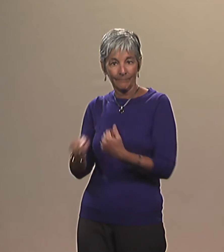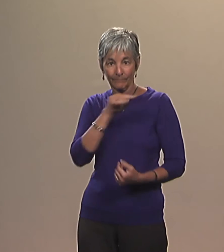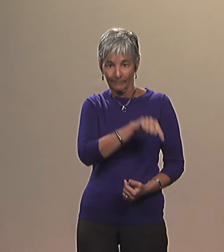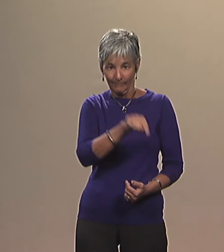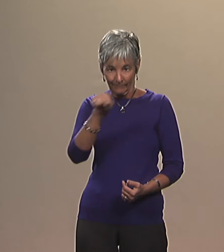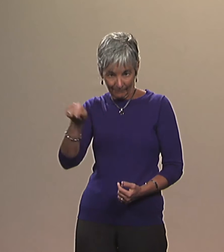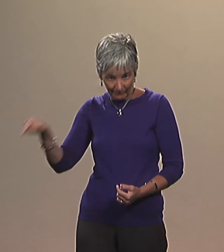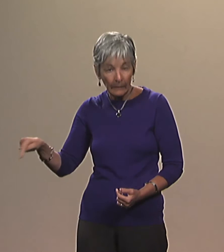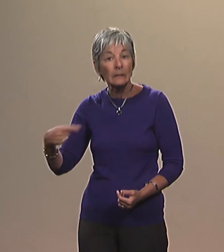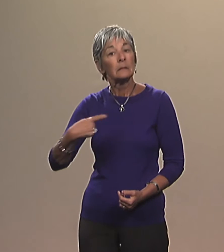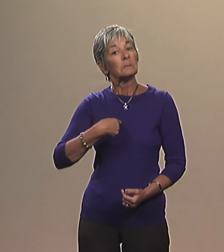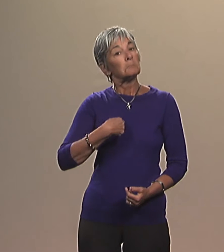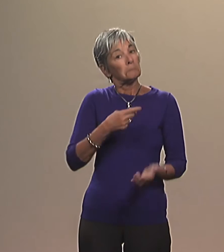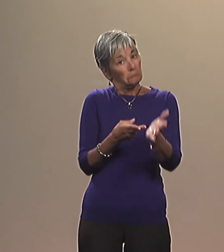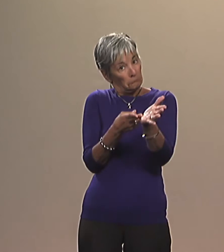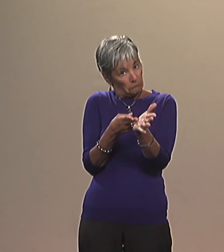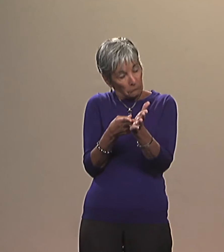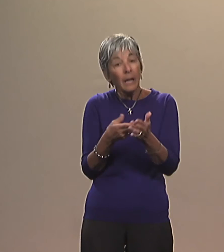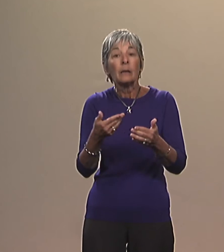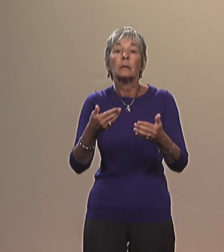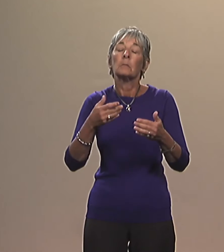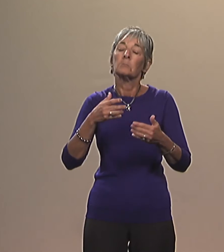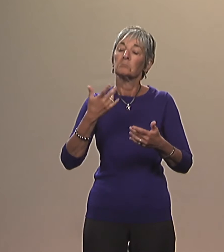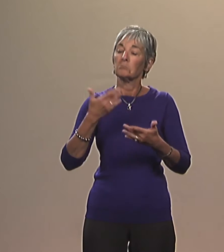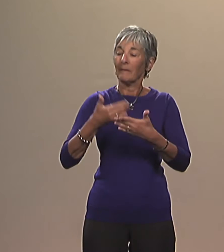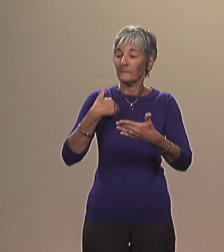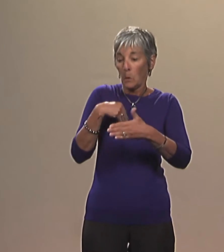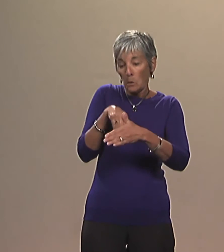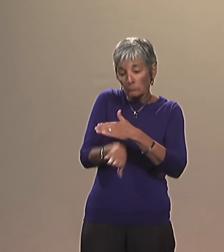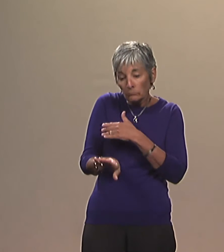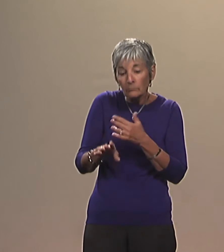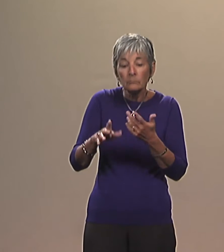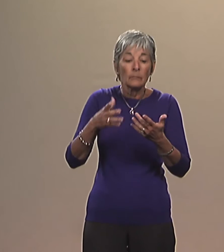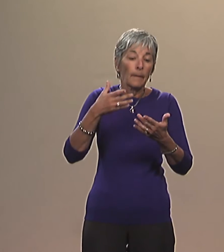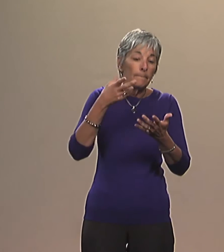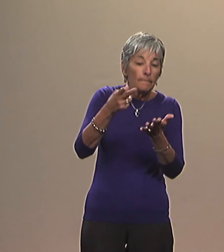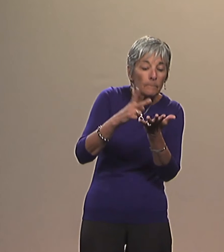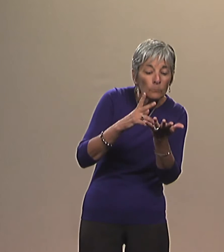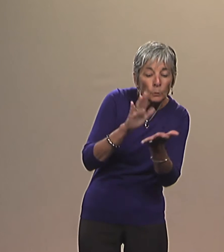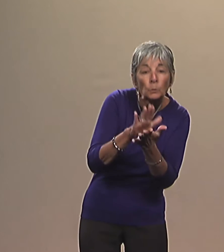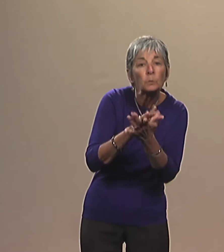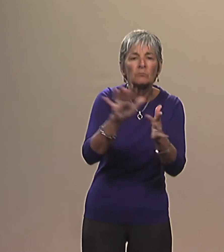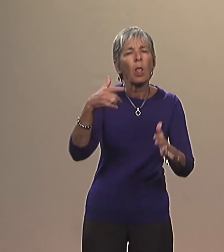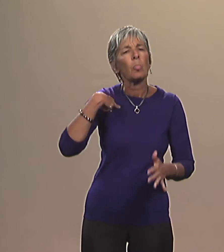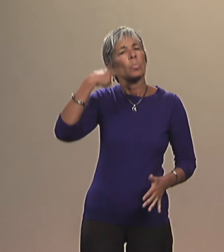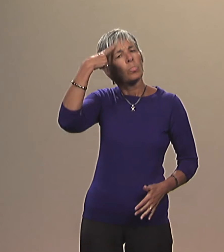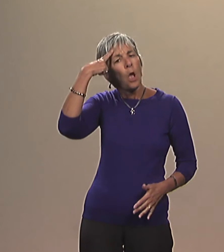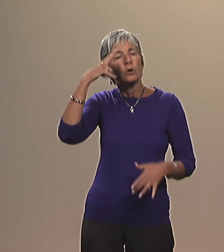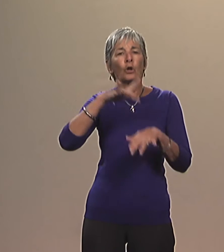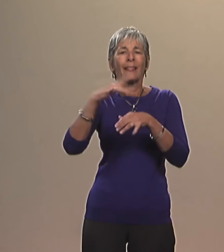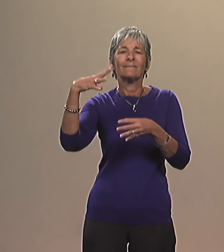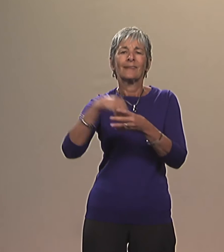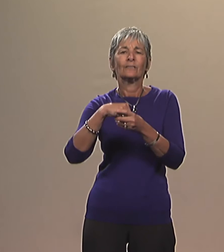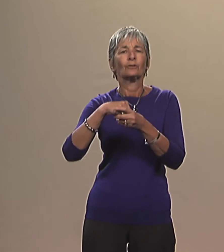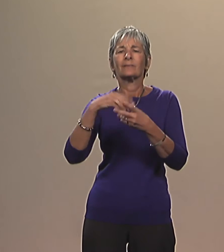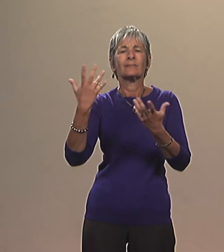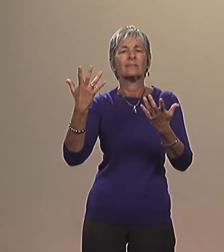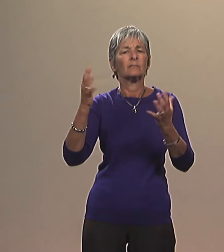program. To be honest, before I started attending these programs myself, I thought the early intervention system was